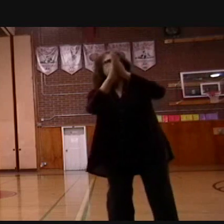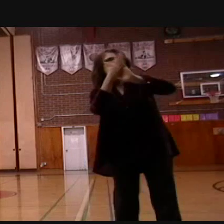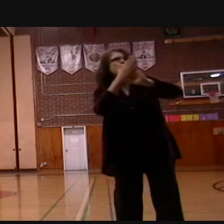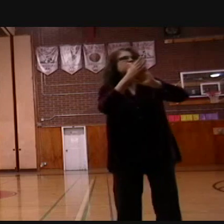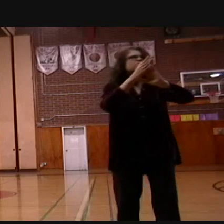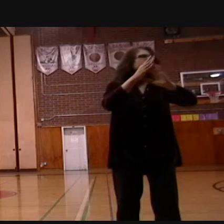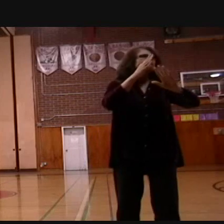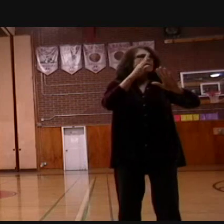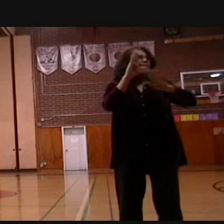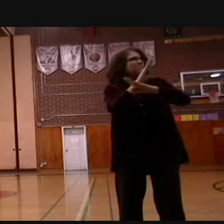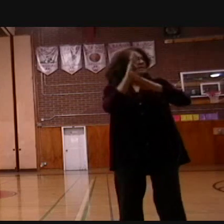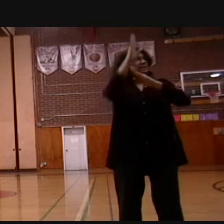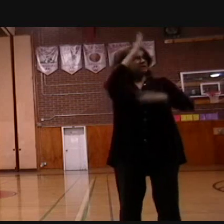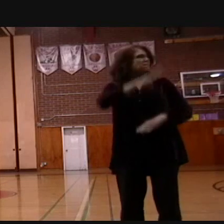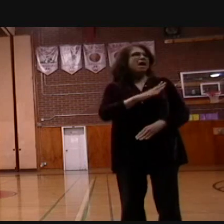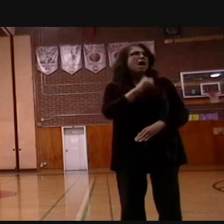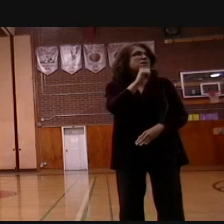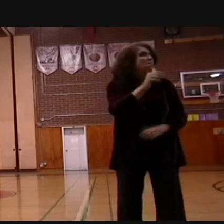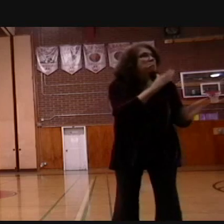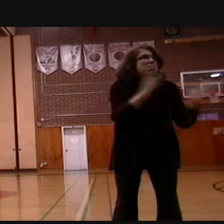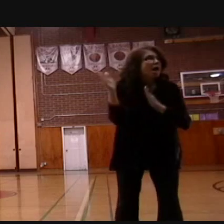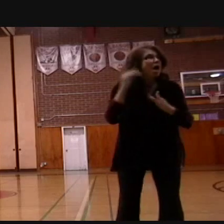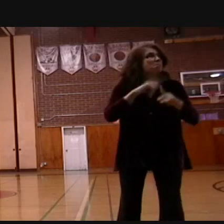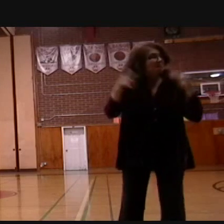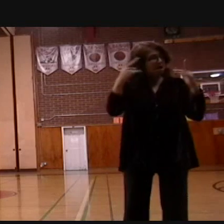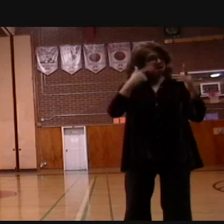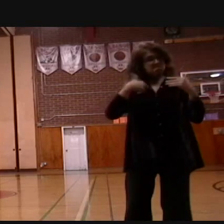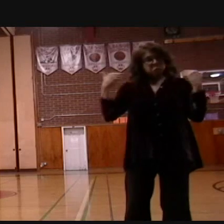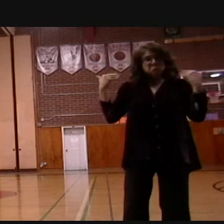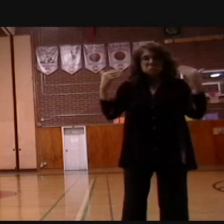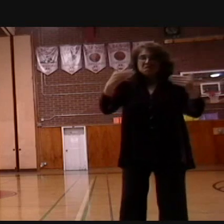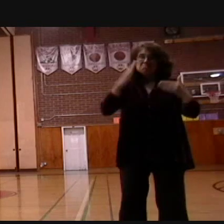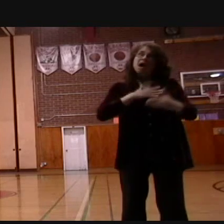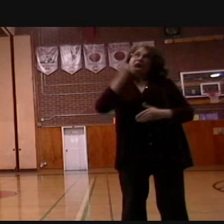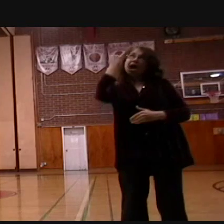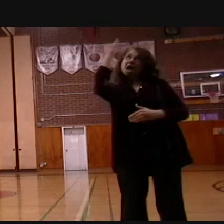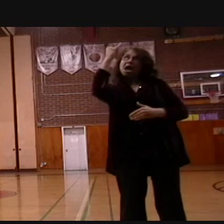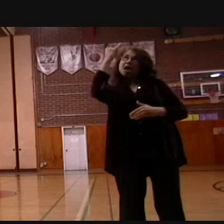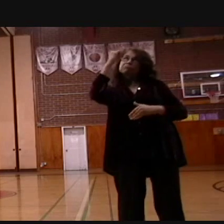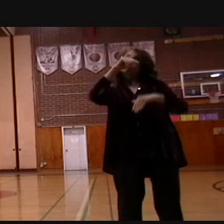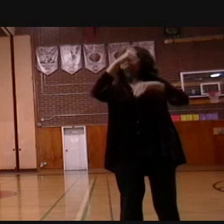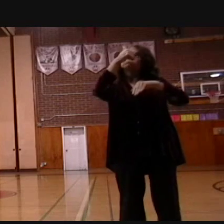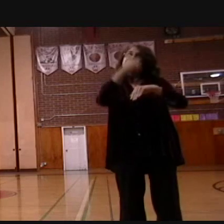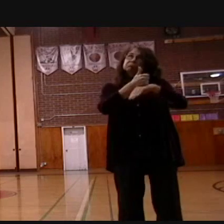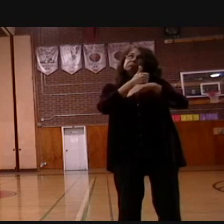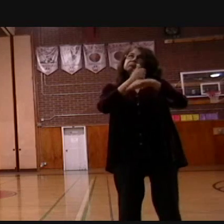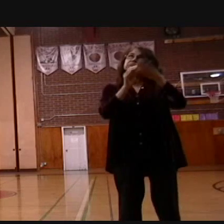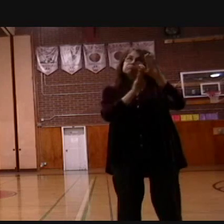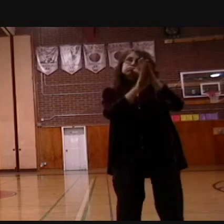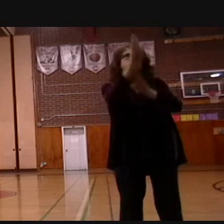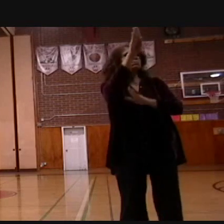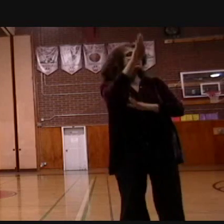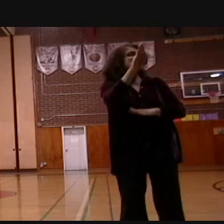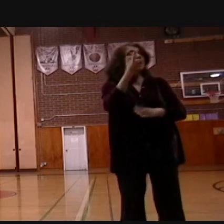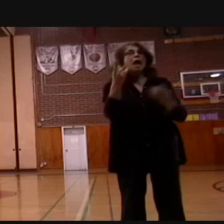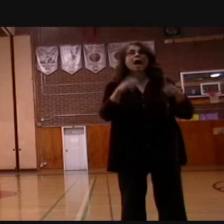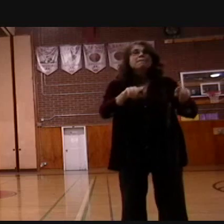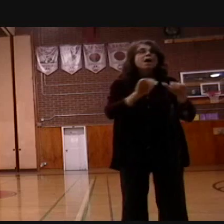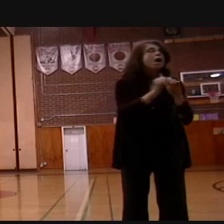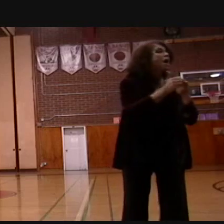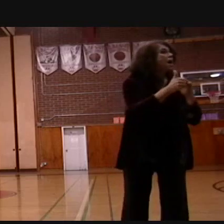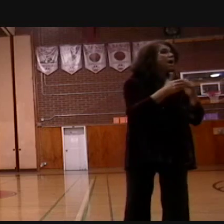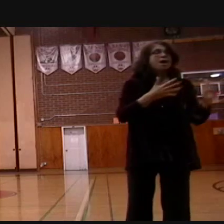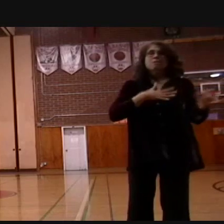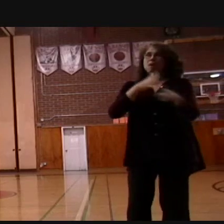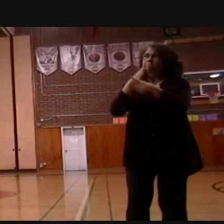which proves that if you keep your eyes open, you can be surprised at what could happen. Here's how it all began. My mom was painting some wooden door